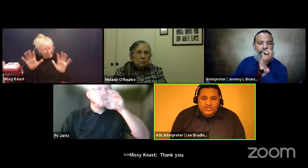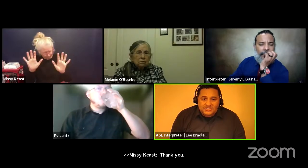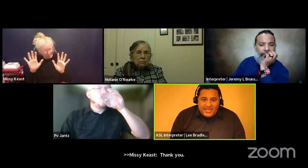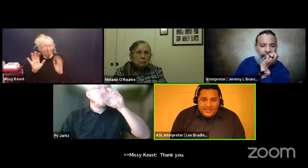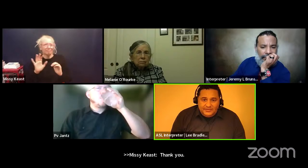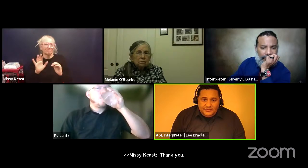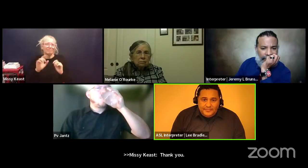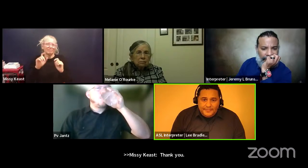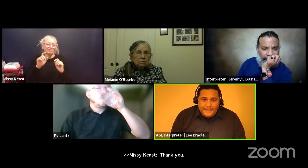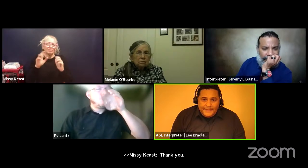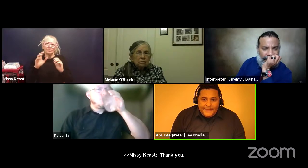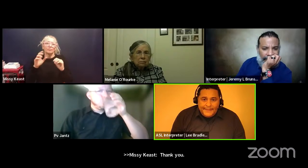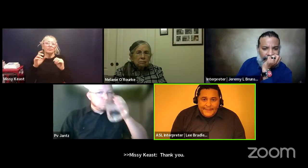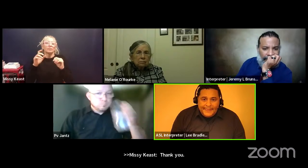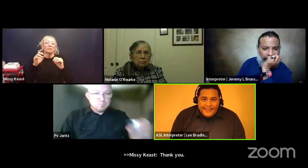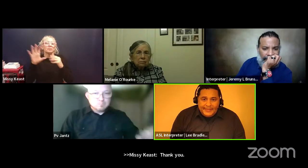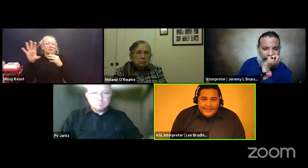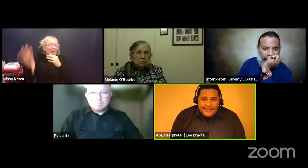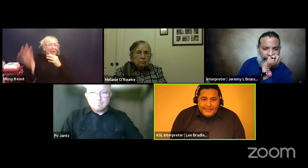$1,000 should stand.